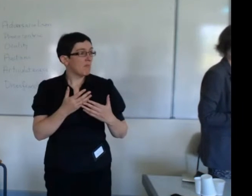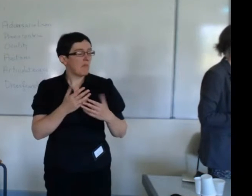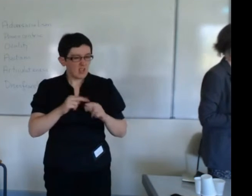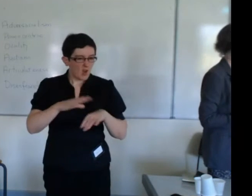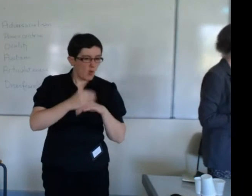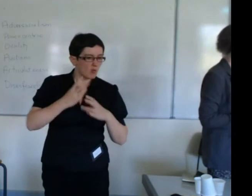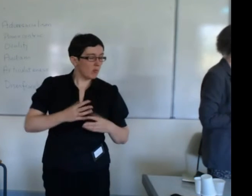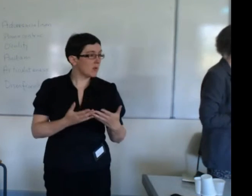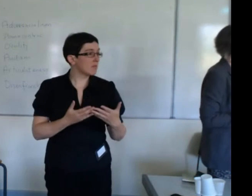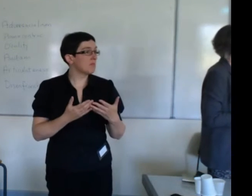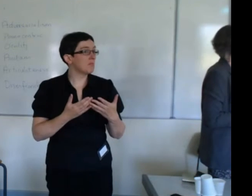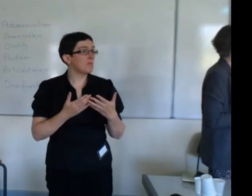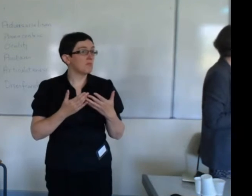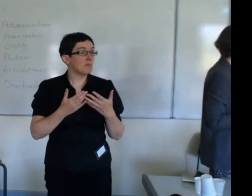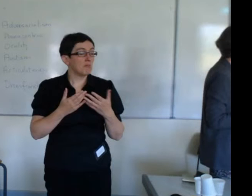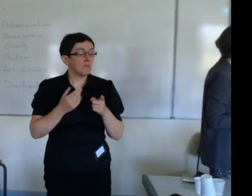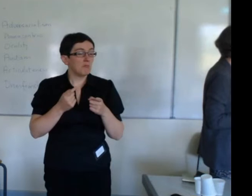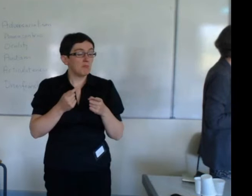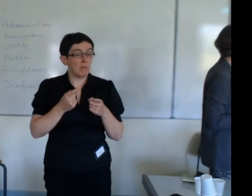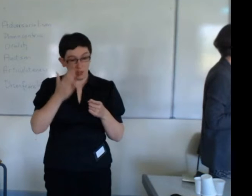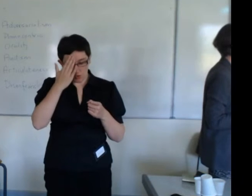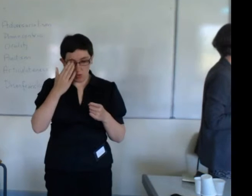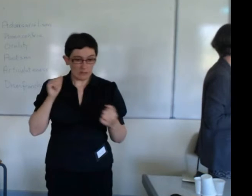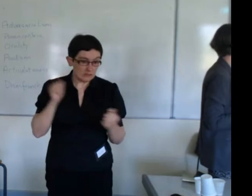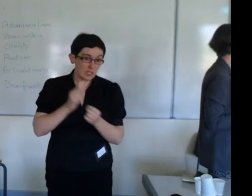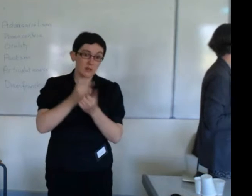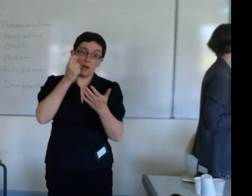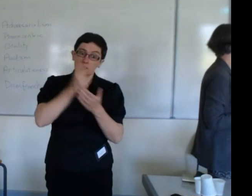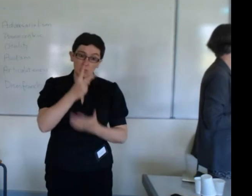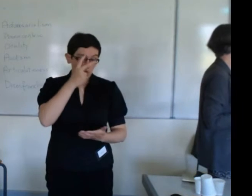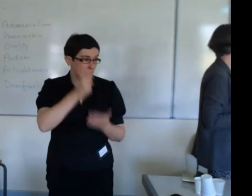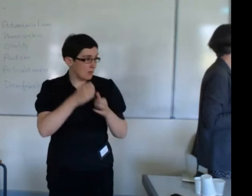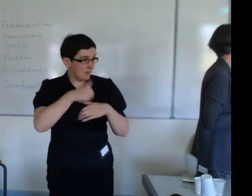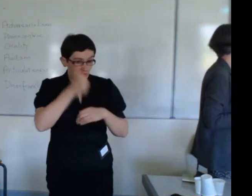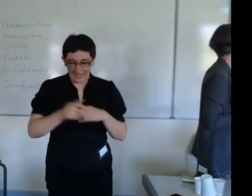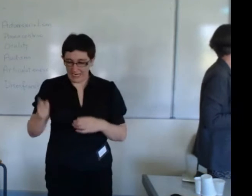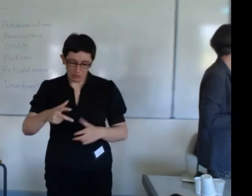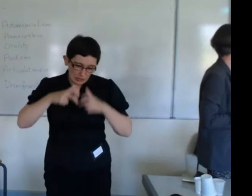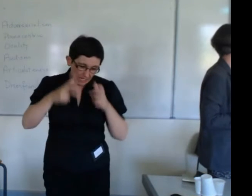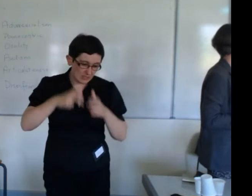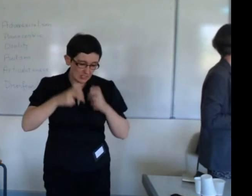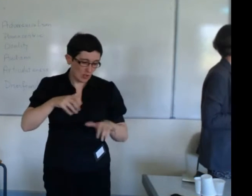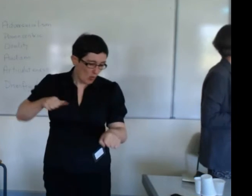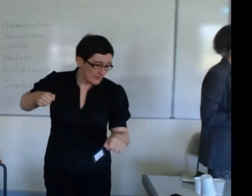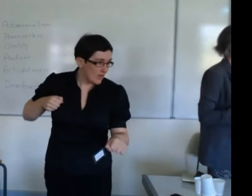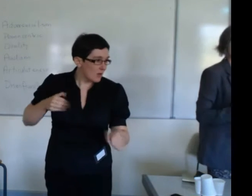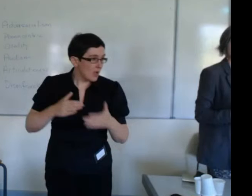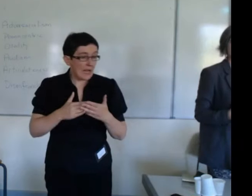woman. And you know, it was sex all the time, twice a day. And he would shout at me and hold me down. And I hated it.